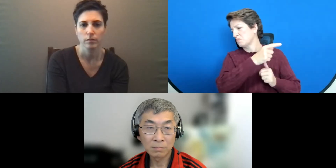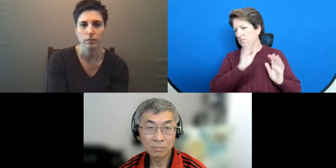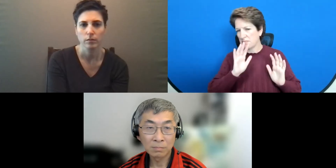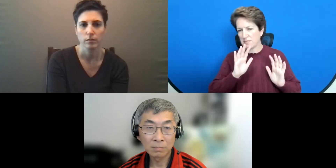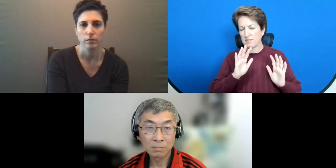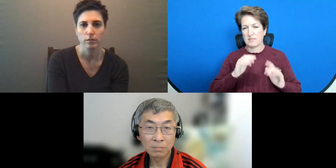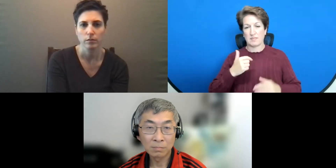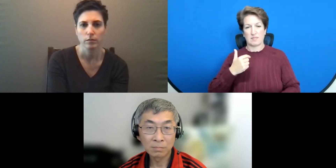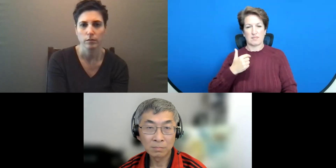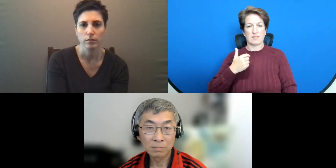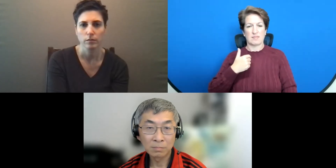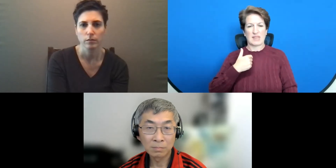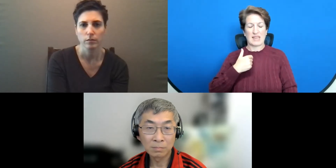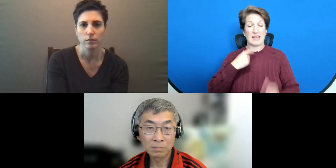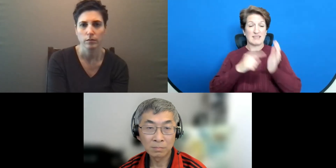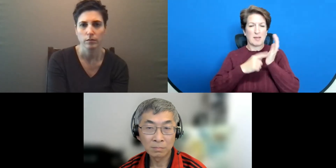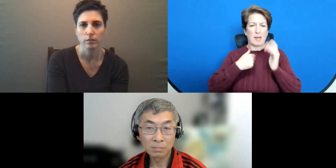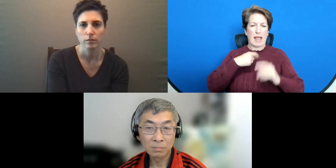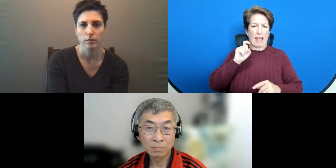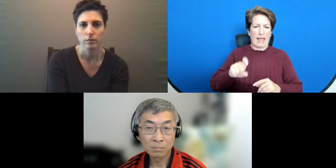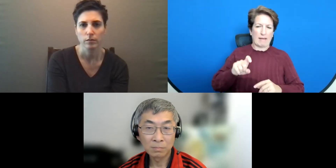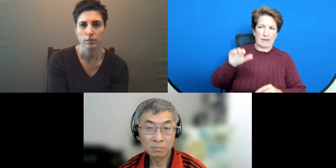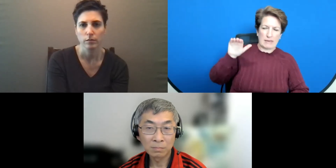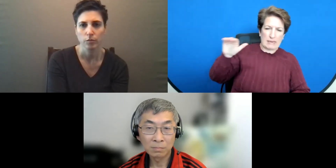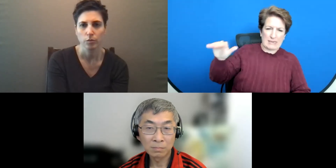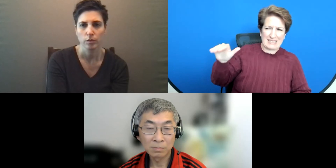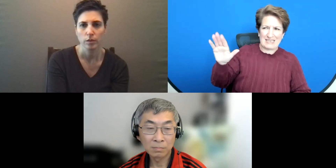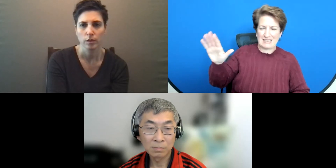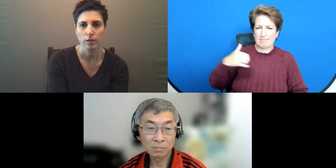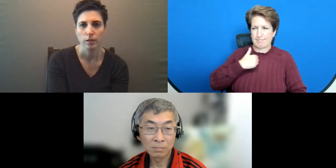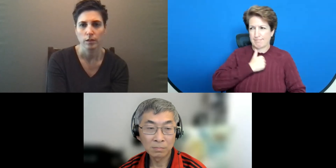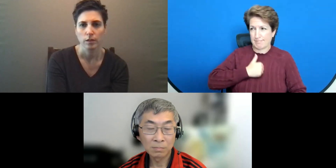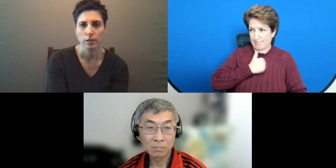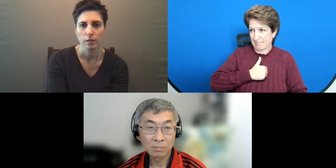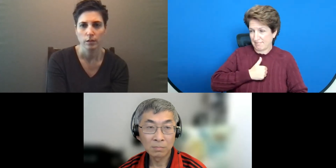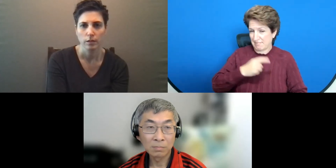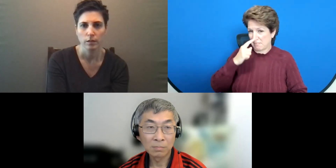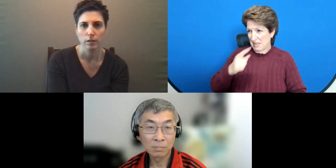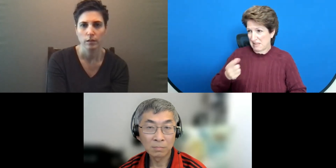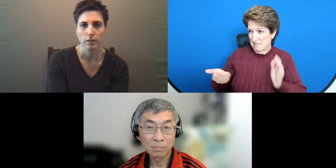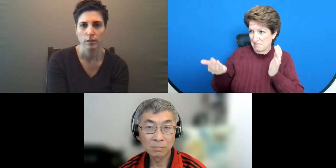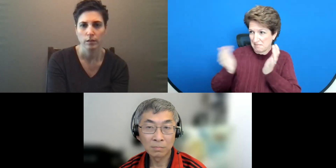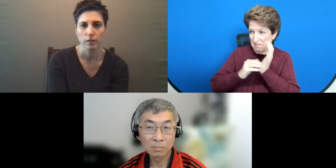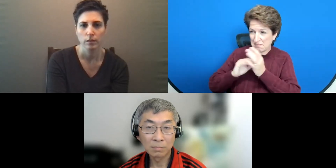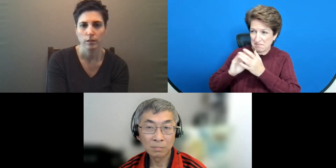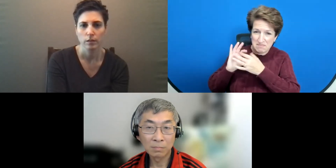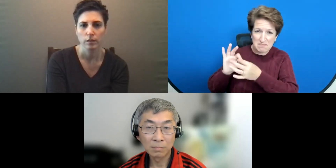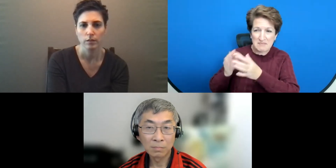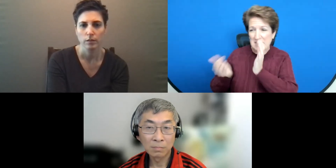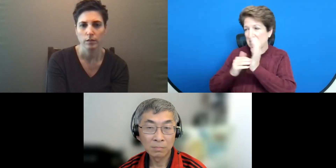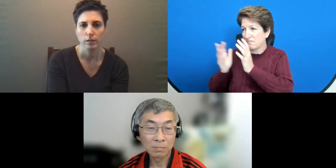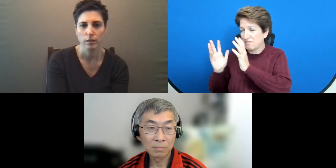like I've had to mend it and continue the conversation. And luckily I'm still on good terms and we're still